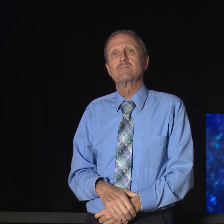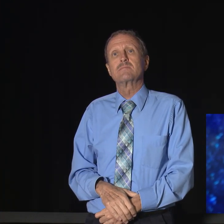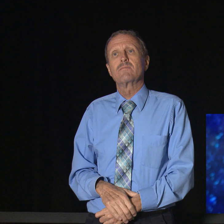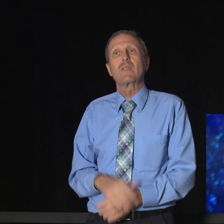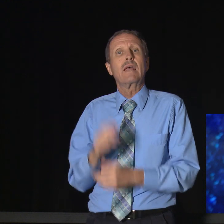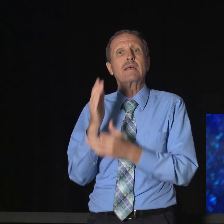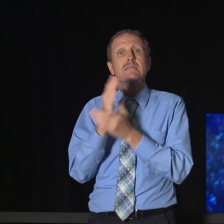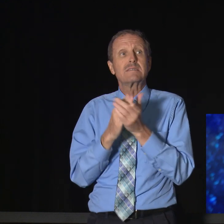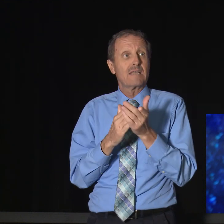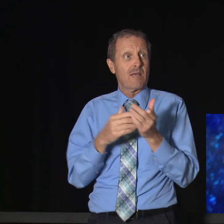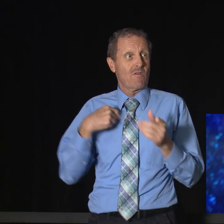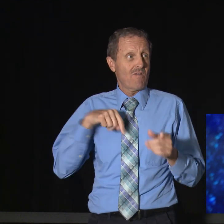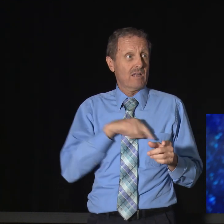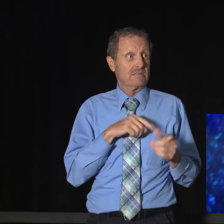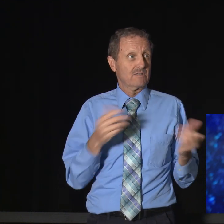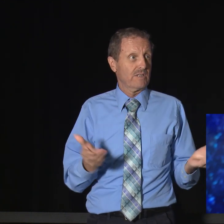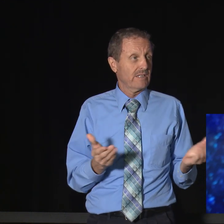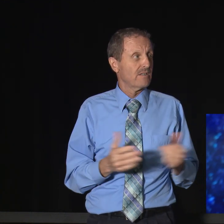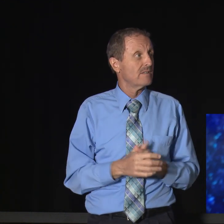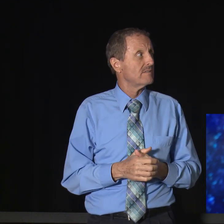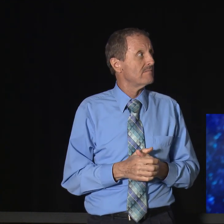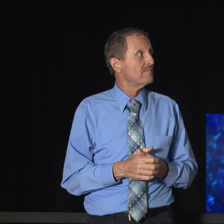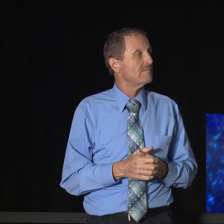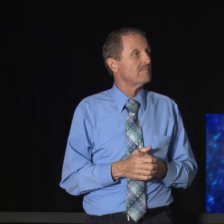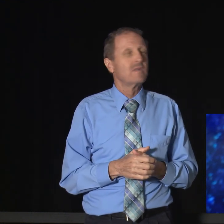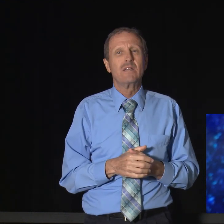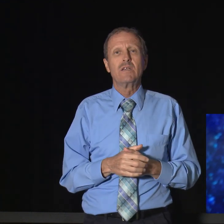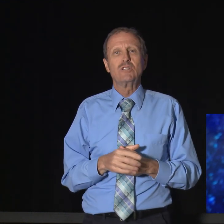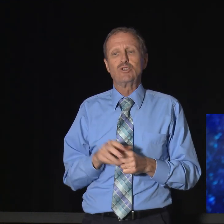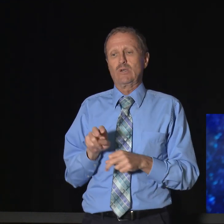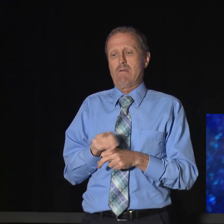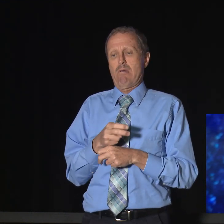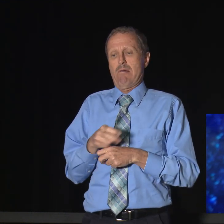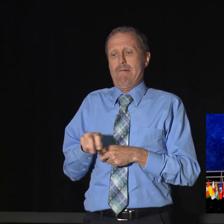Some of us are here tonight and you're uncomfortable.